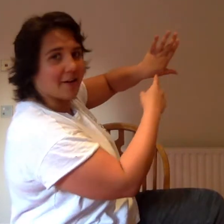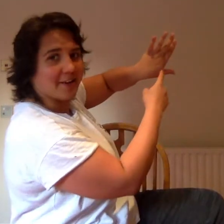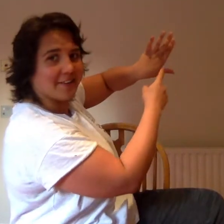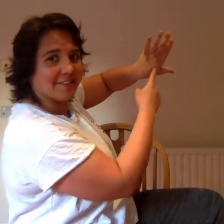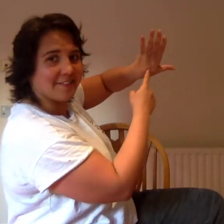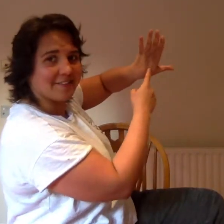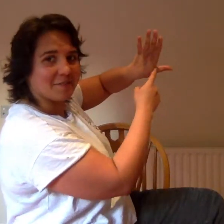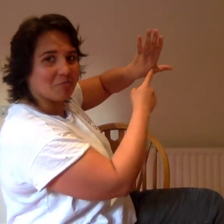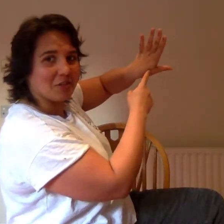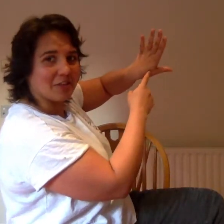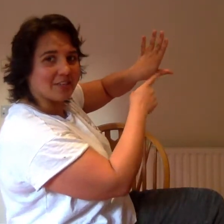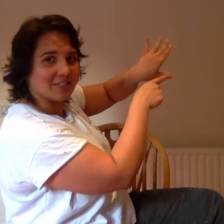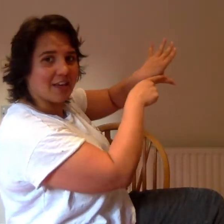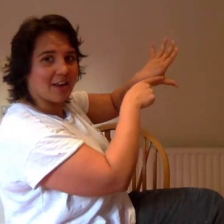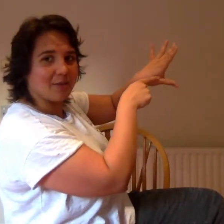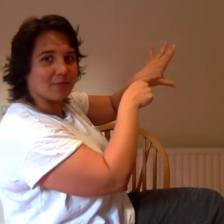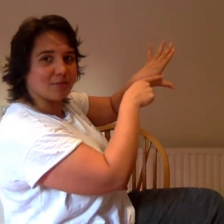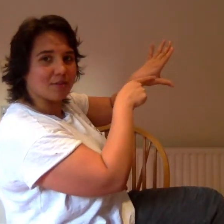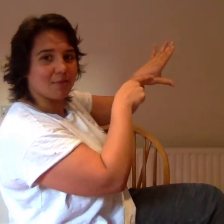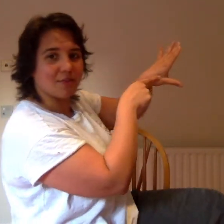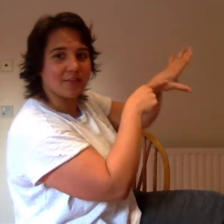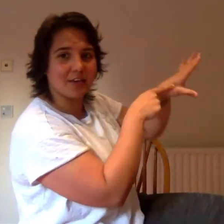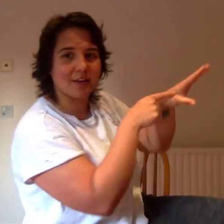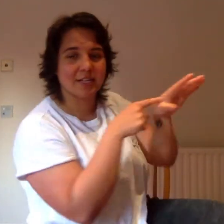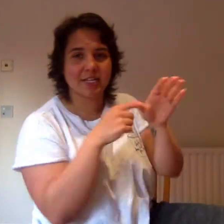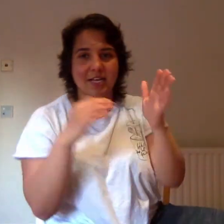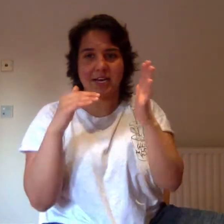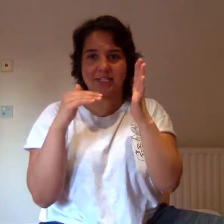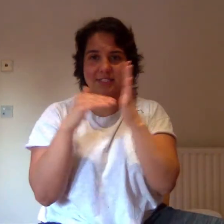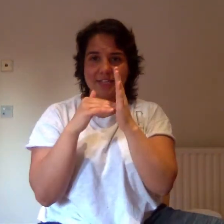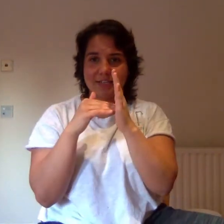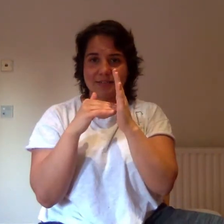Y is there, like between your thumb and your finger, and Z.